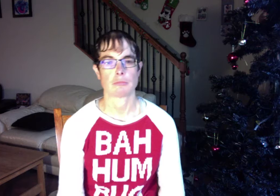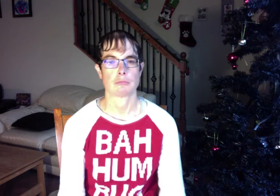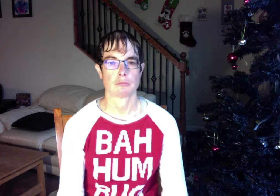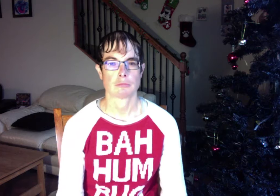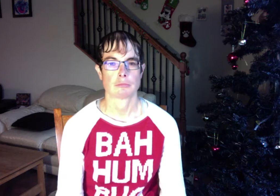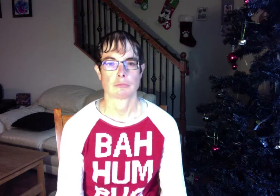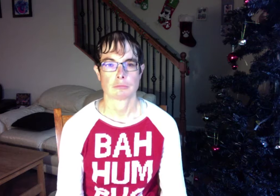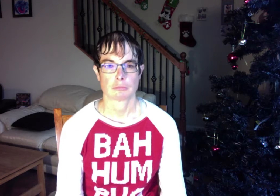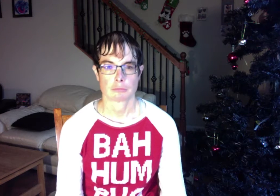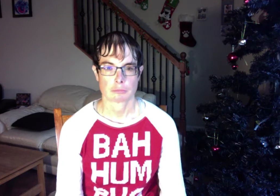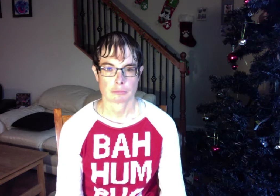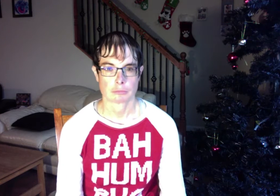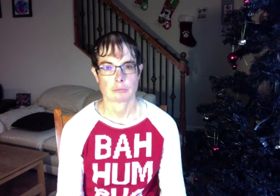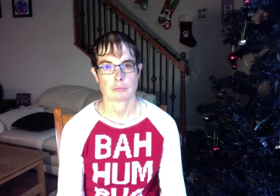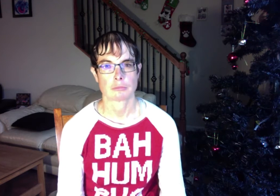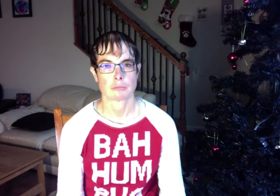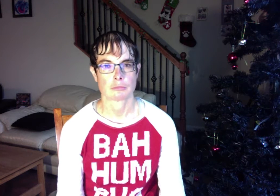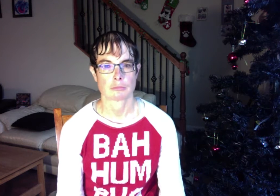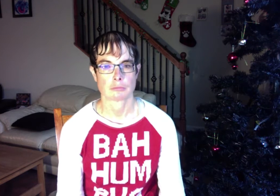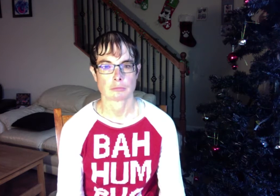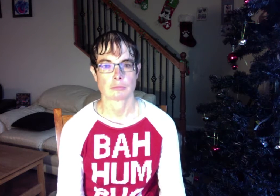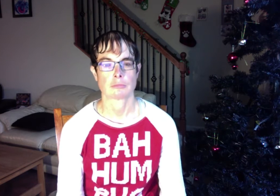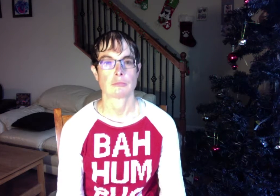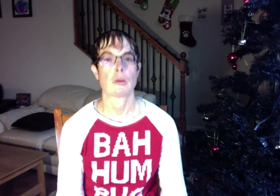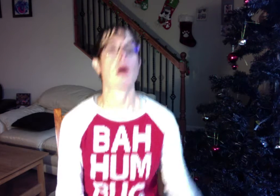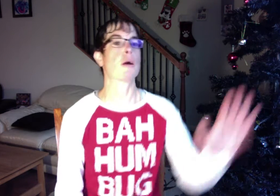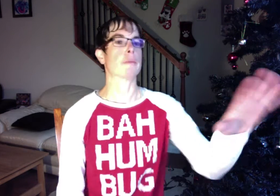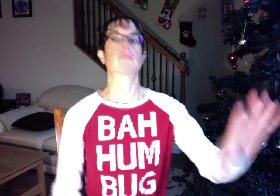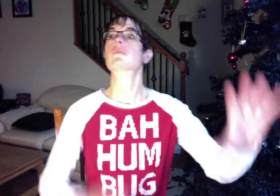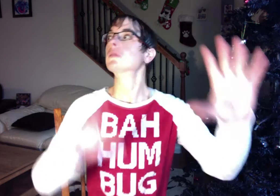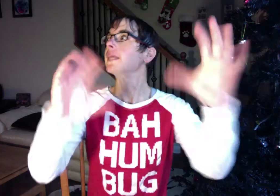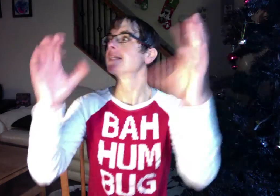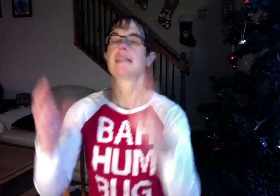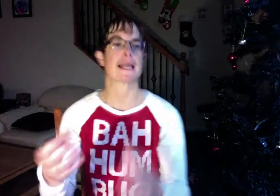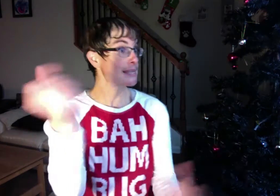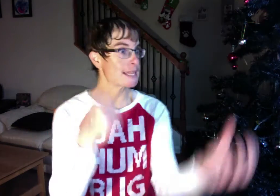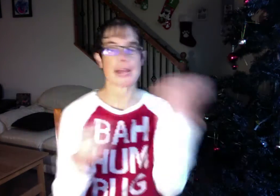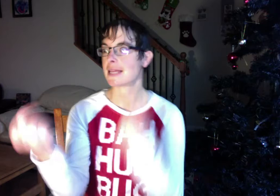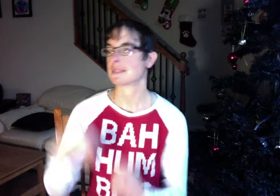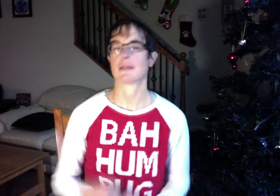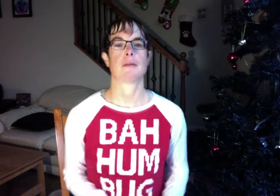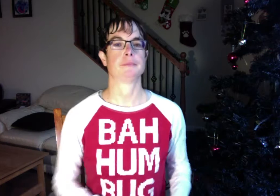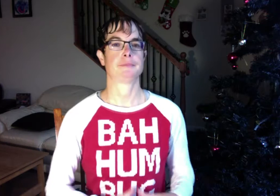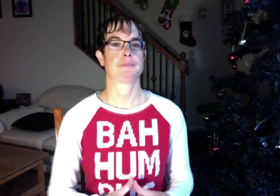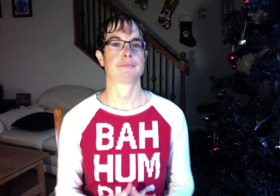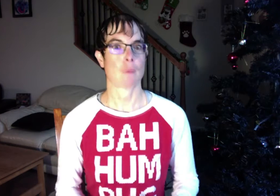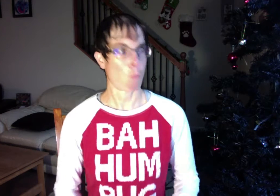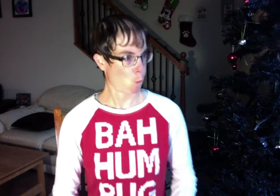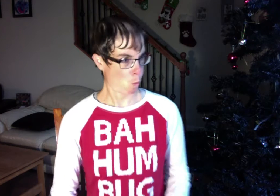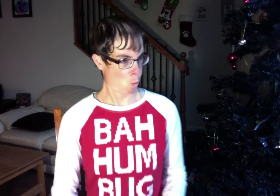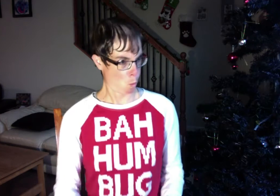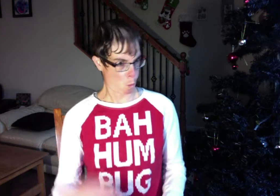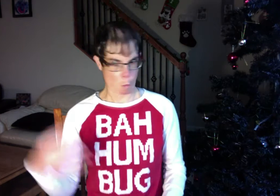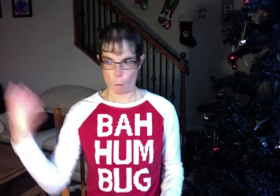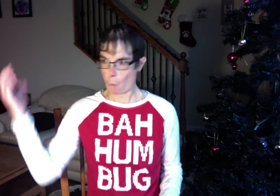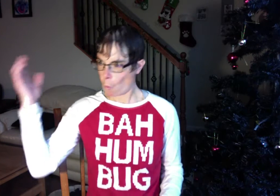Okay. That's good. Class. I've been shocked. Because in my mind, when